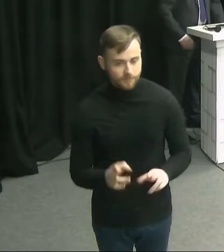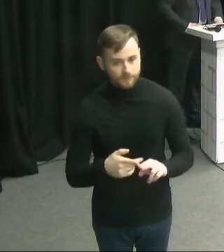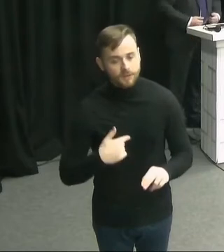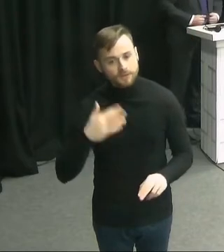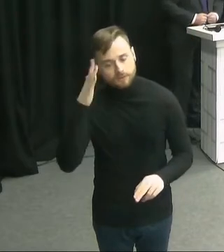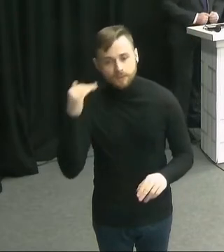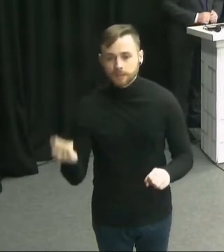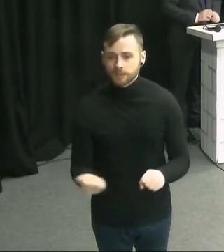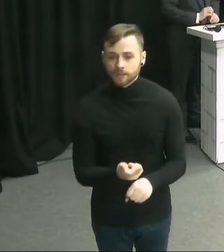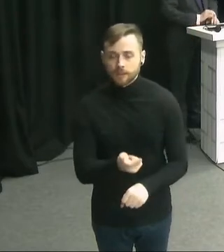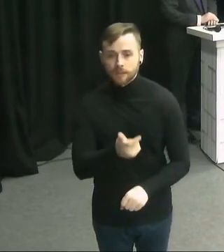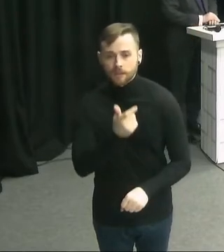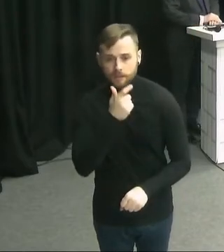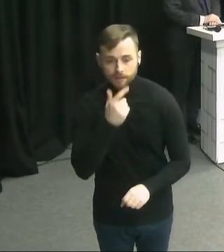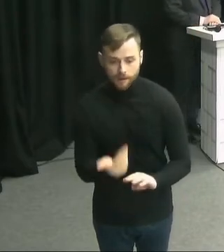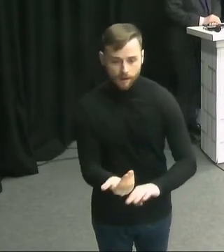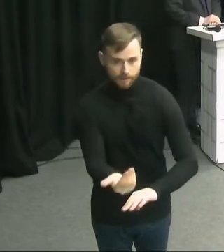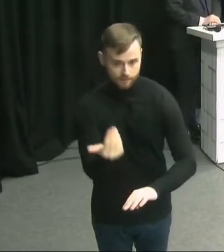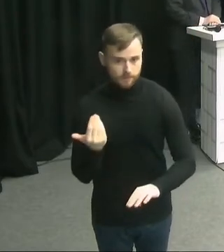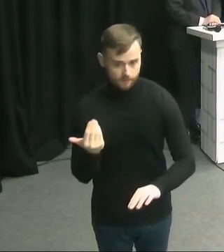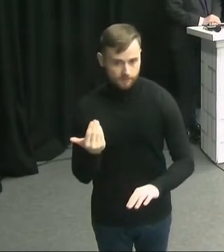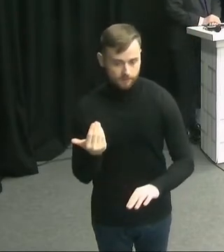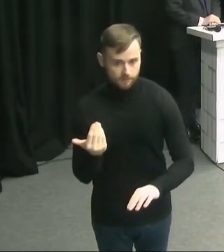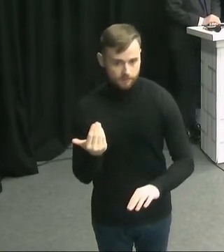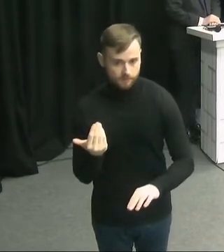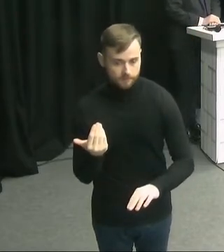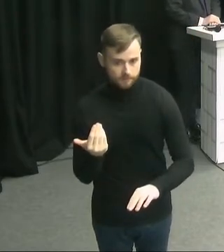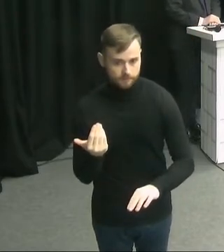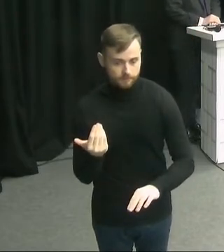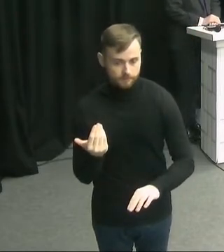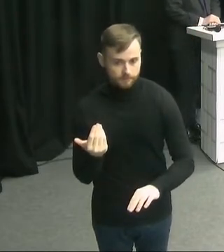sure. I think that we really